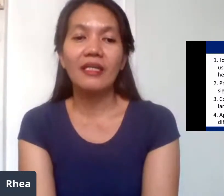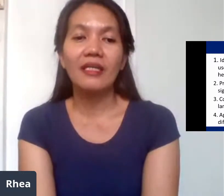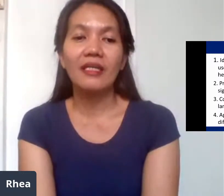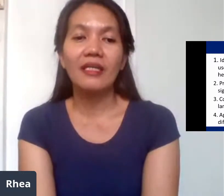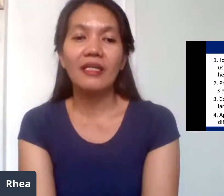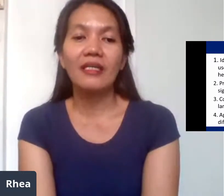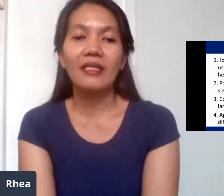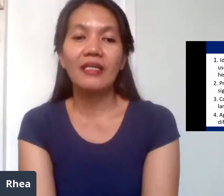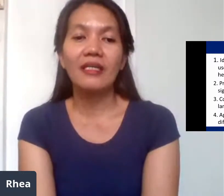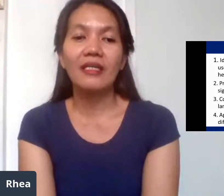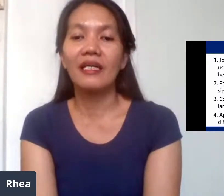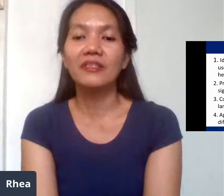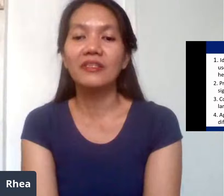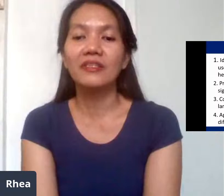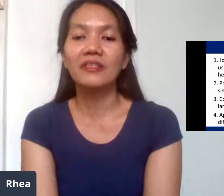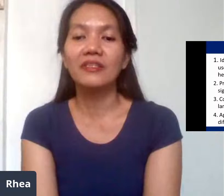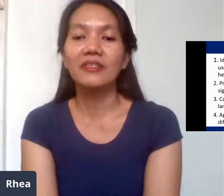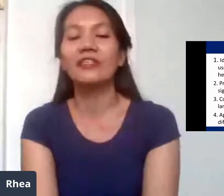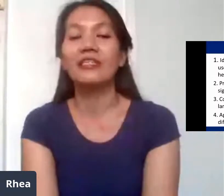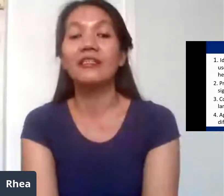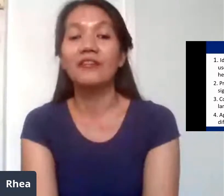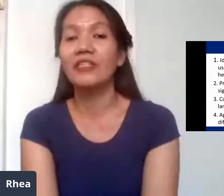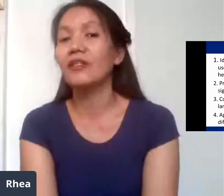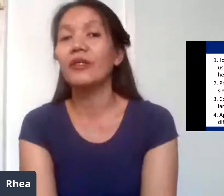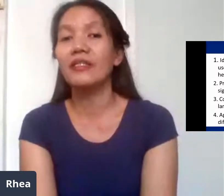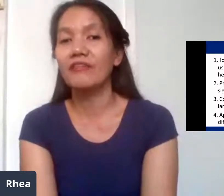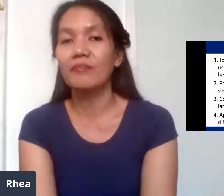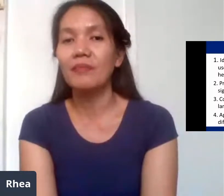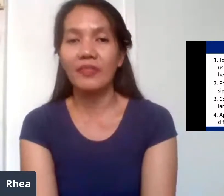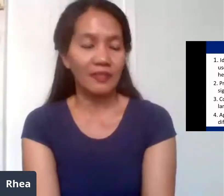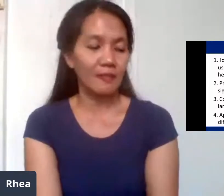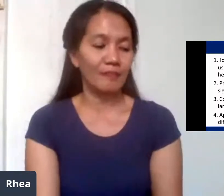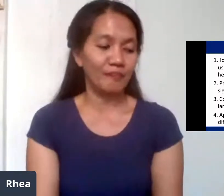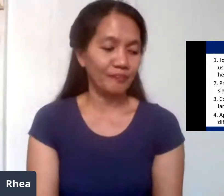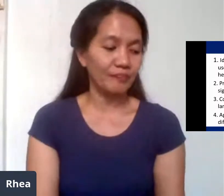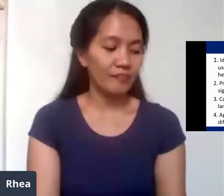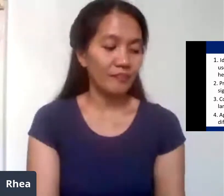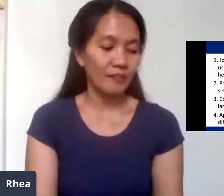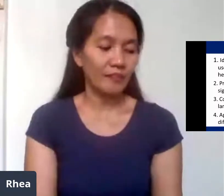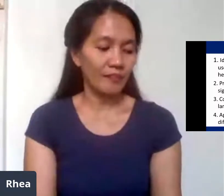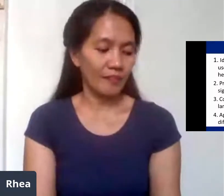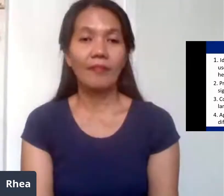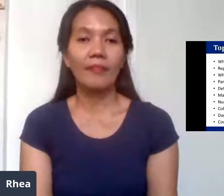and appreciate the language of persons with difficulty in hearing or deaf people.